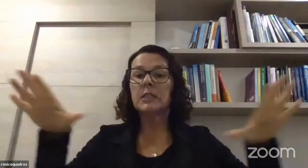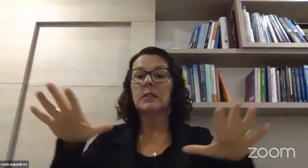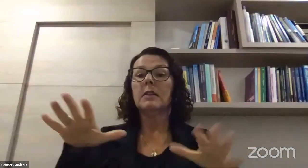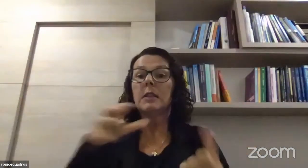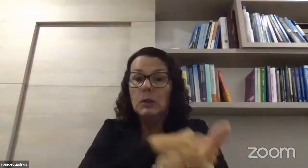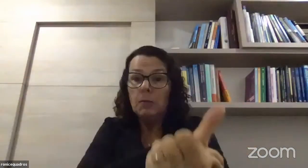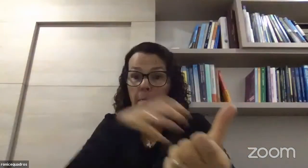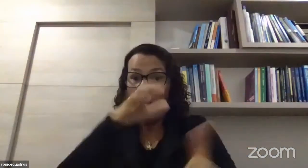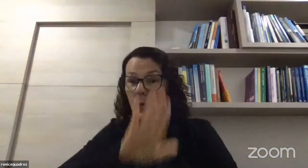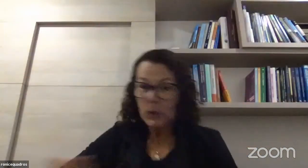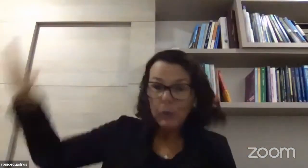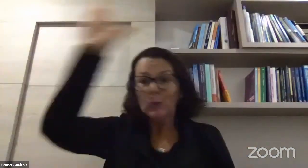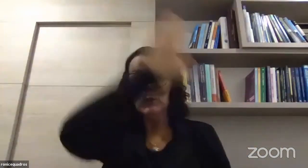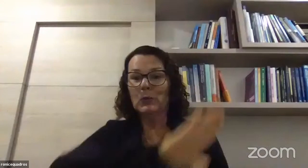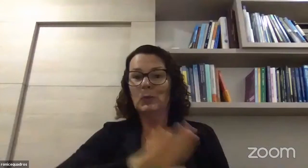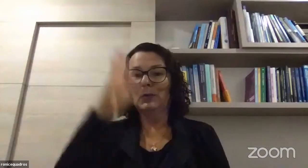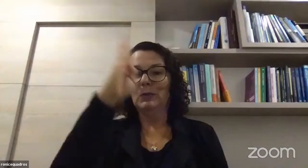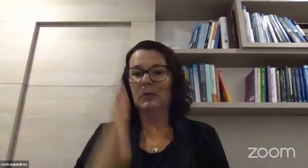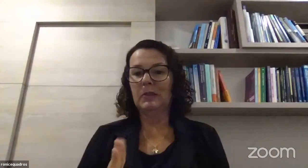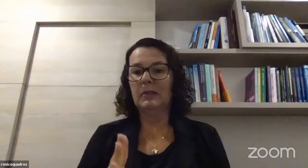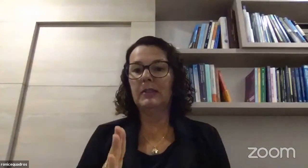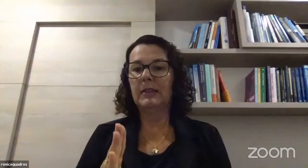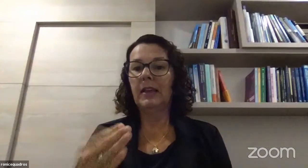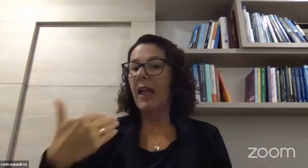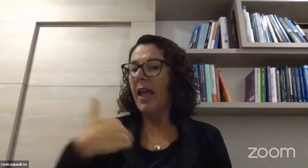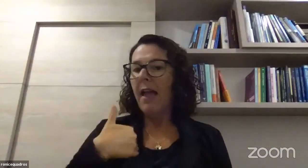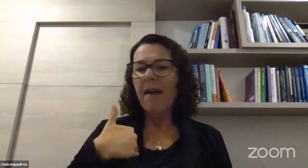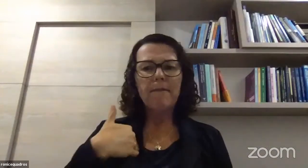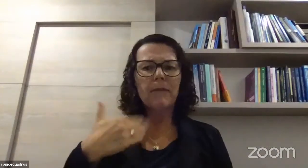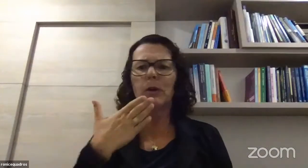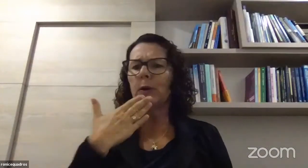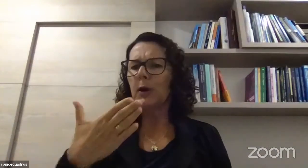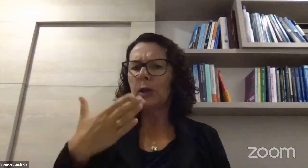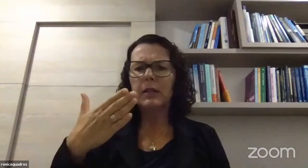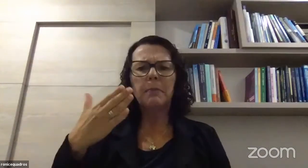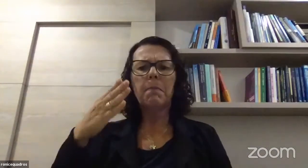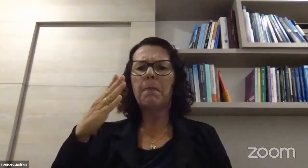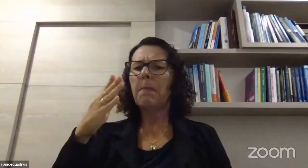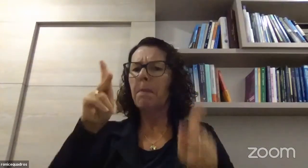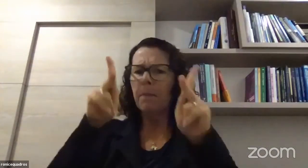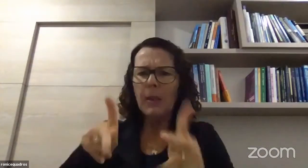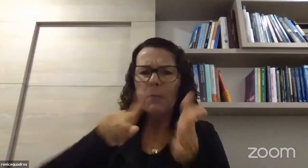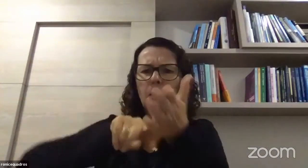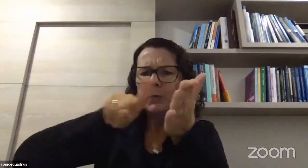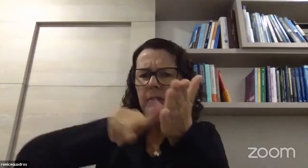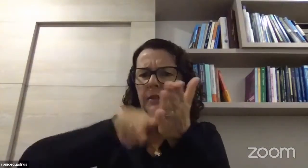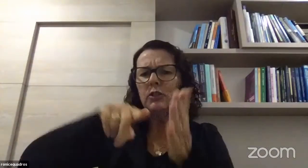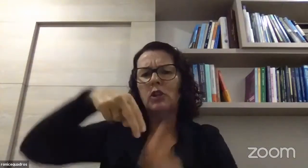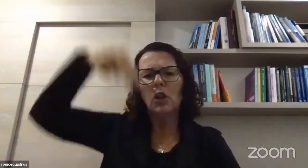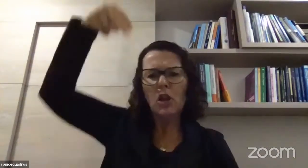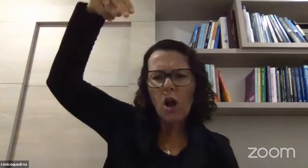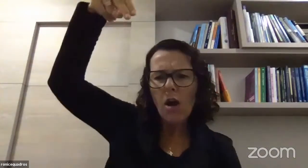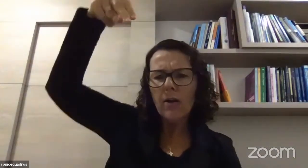people, spreading it all across the nation of Brazil.